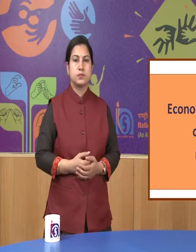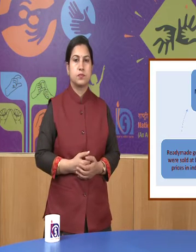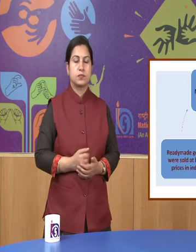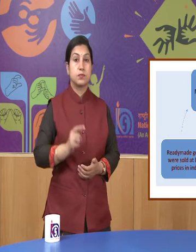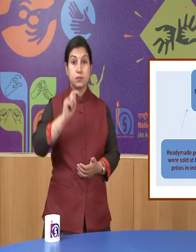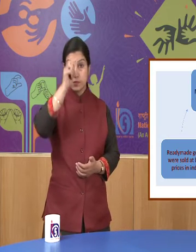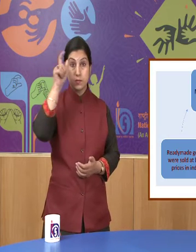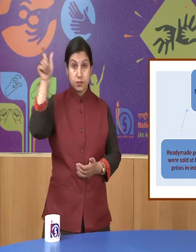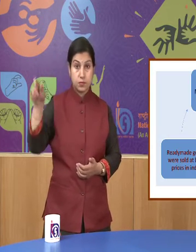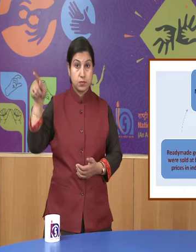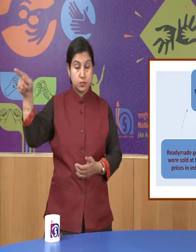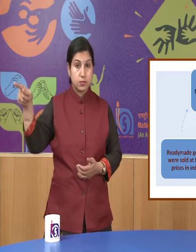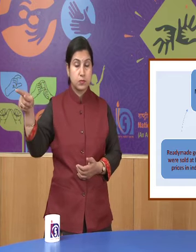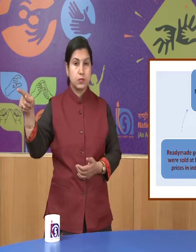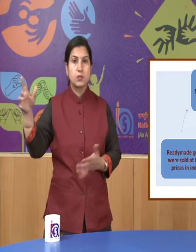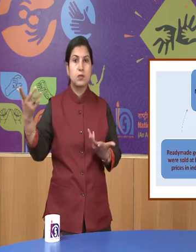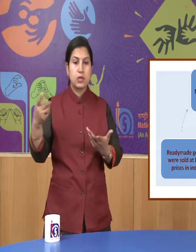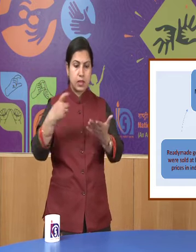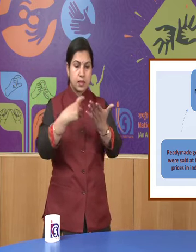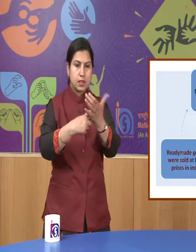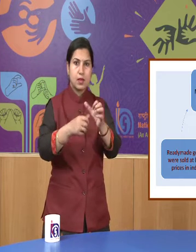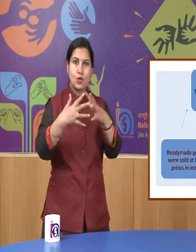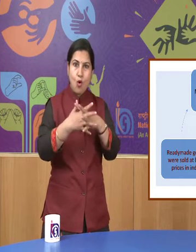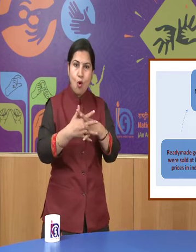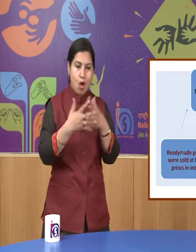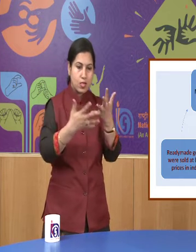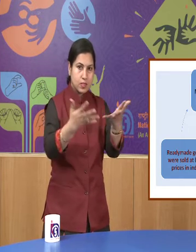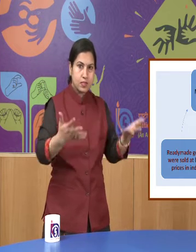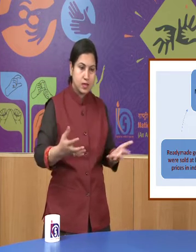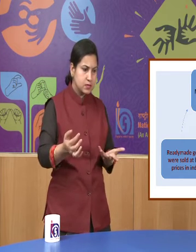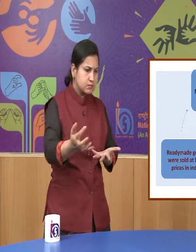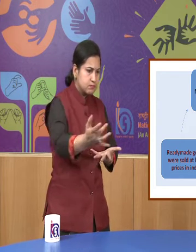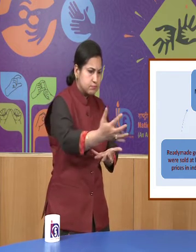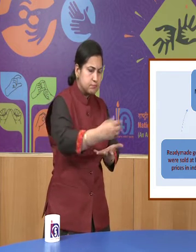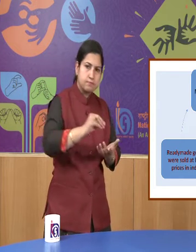The British would send raw material from India to England,